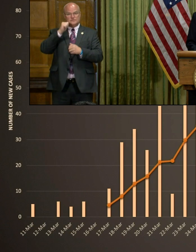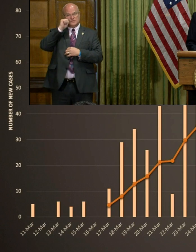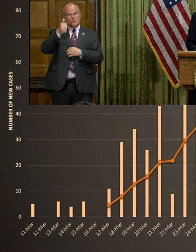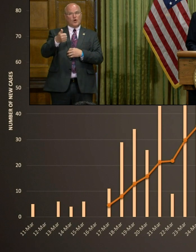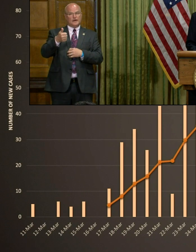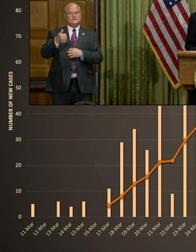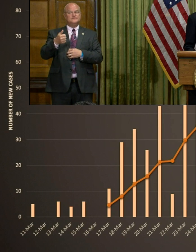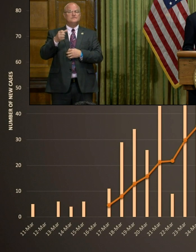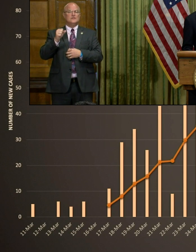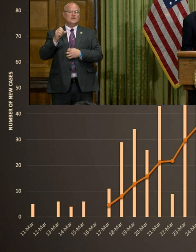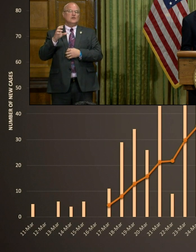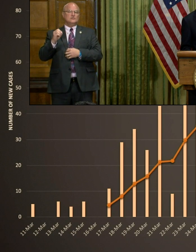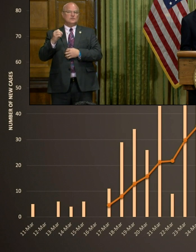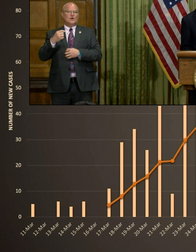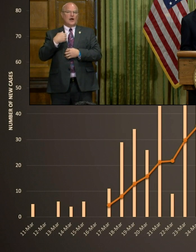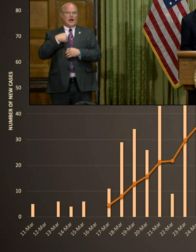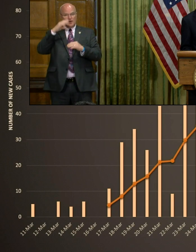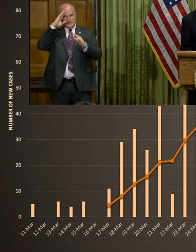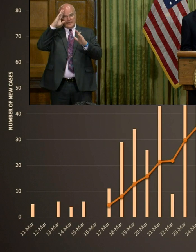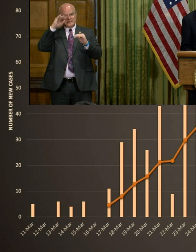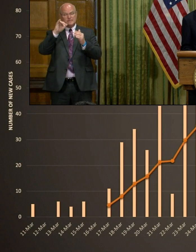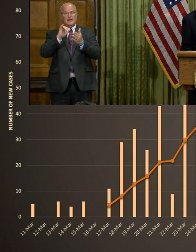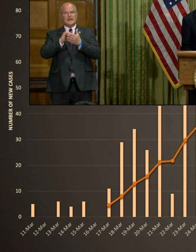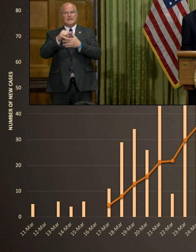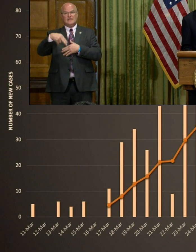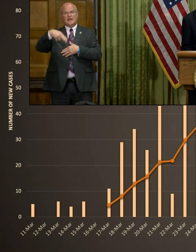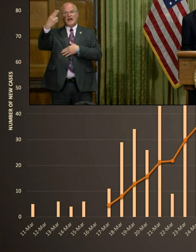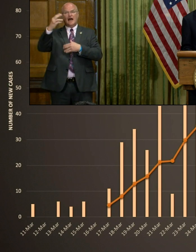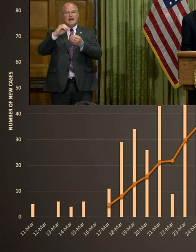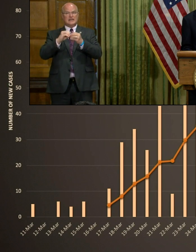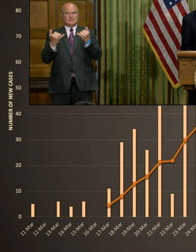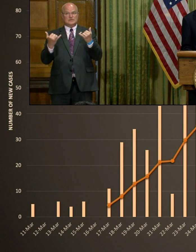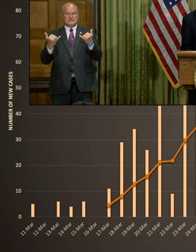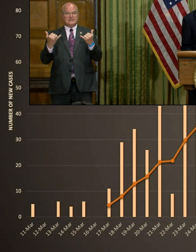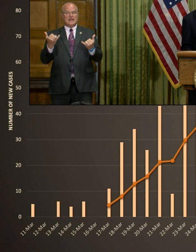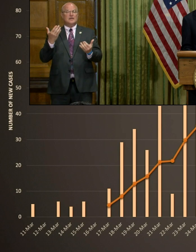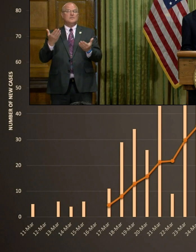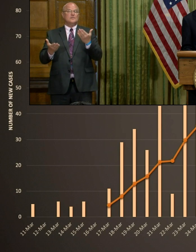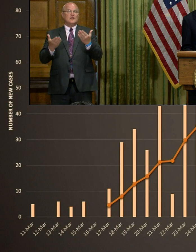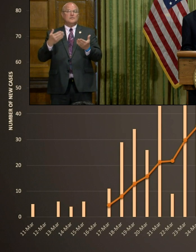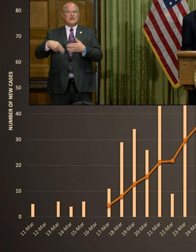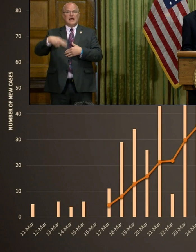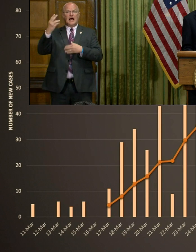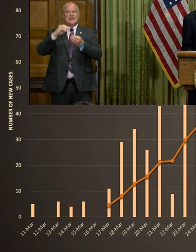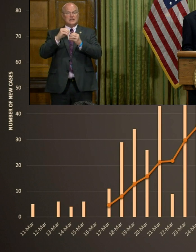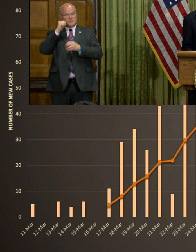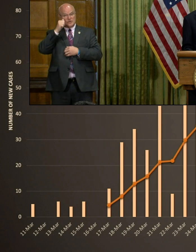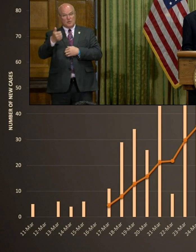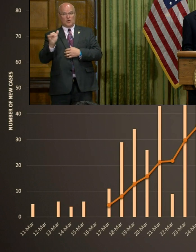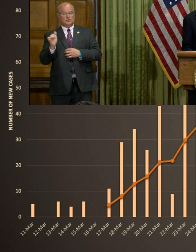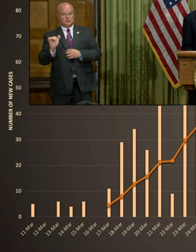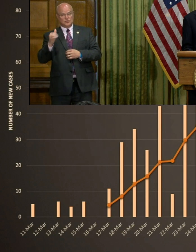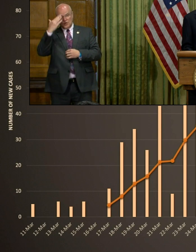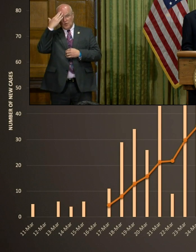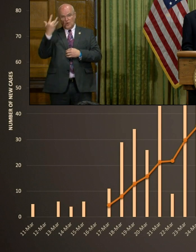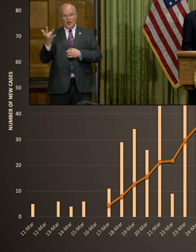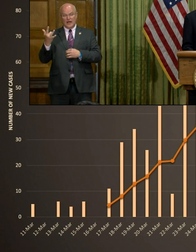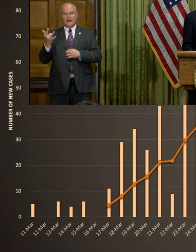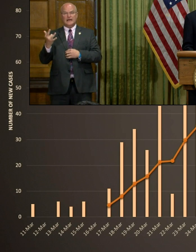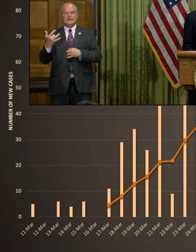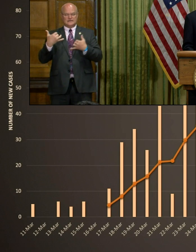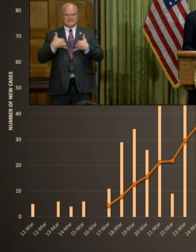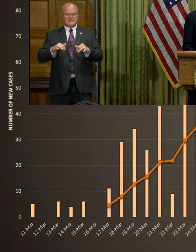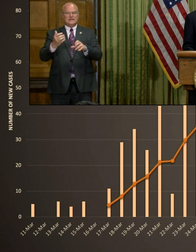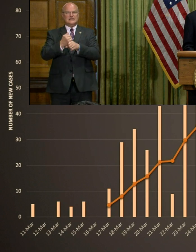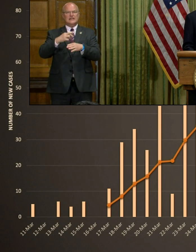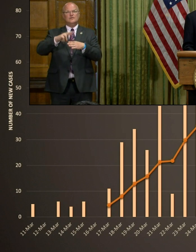tomorrow. And so I would expect that high number today will probably be a high number tomorrow as well, because we're